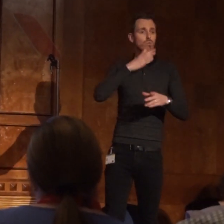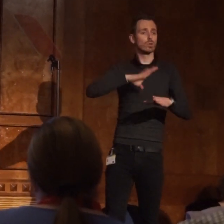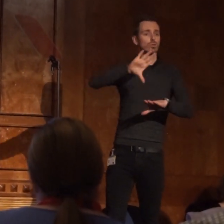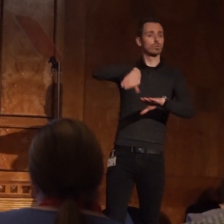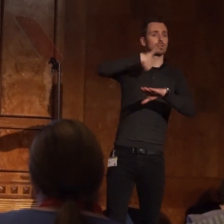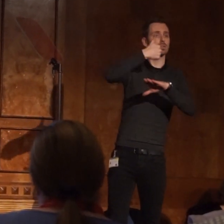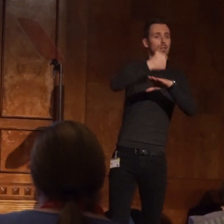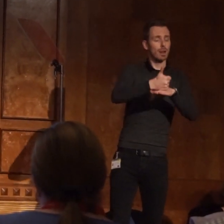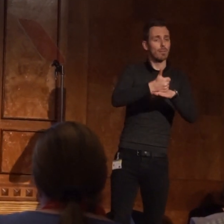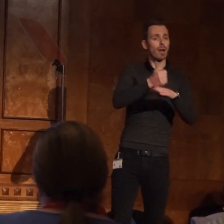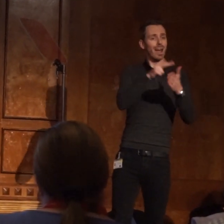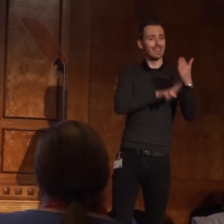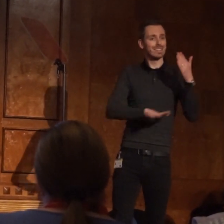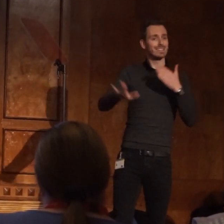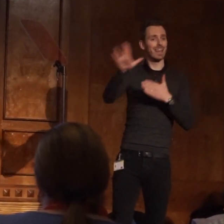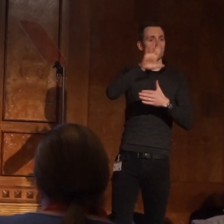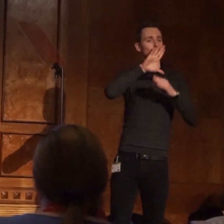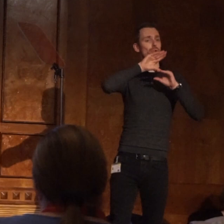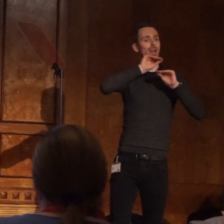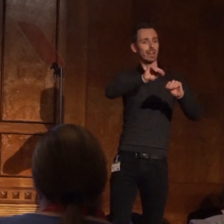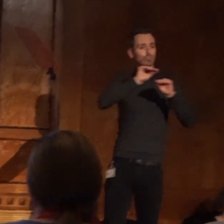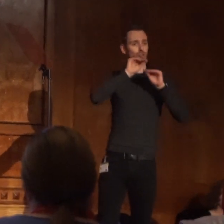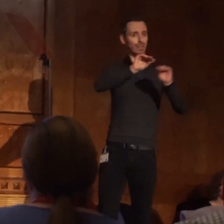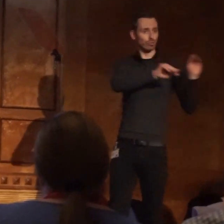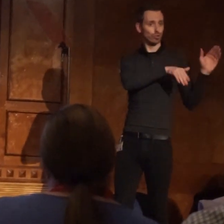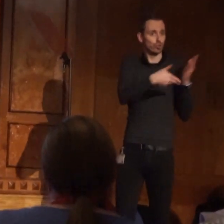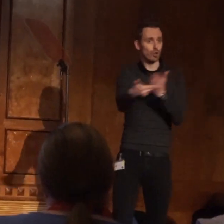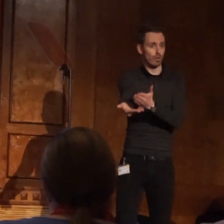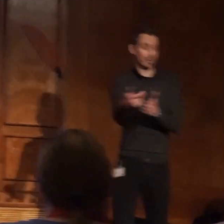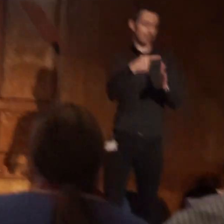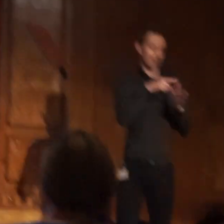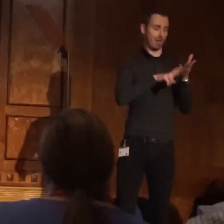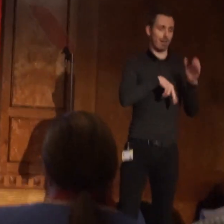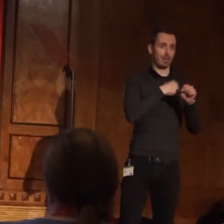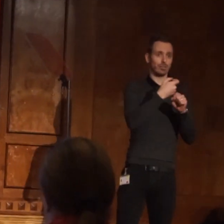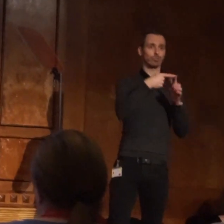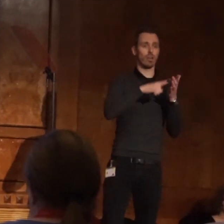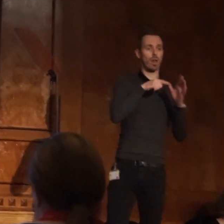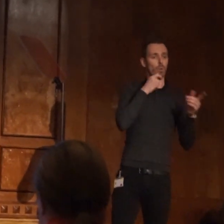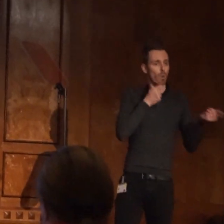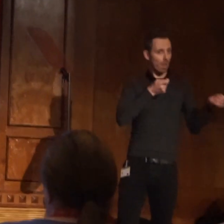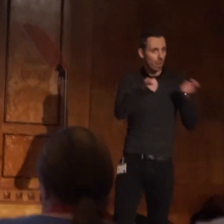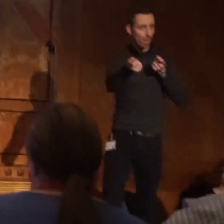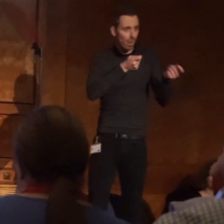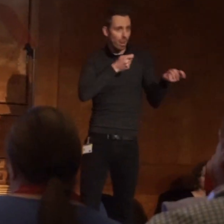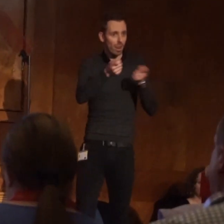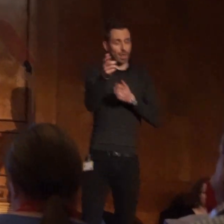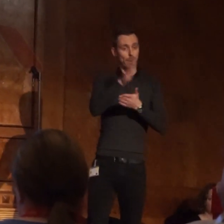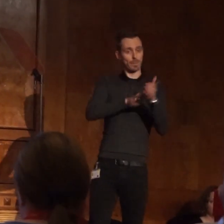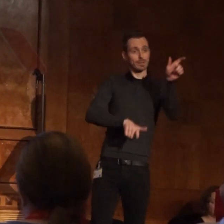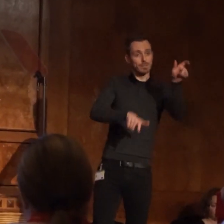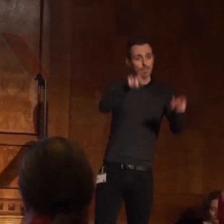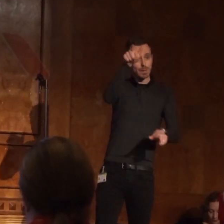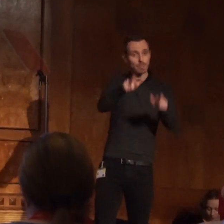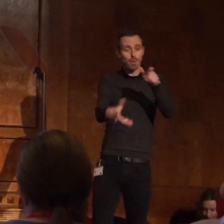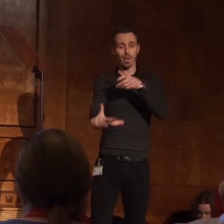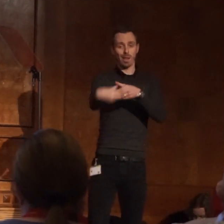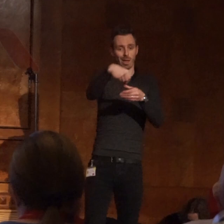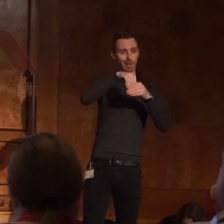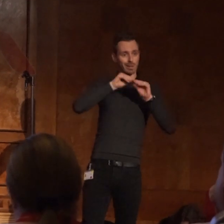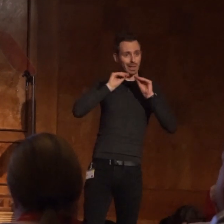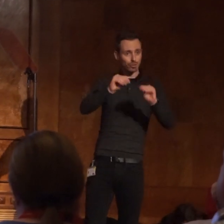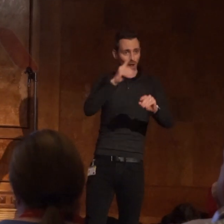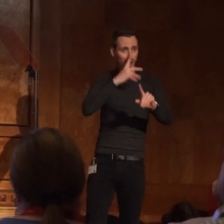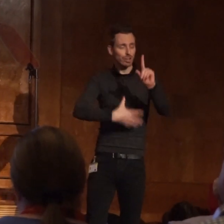Angela is doing, so that everybody has a chance to acquire technical or academic qualifications,